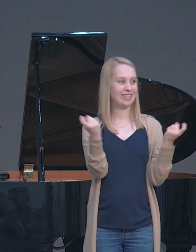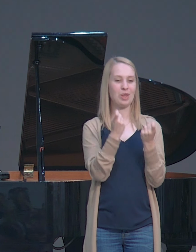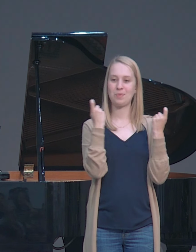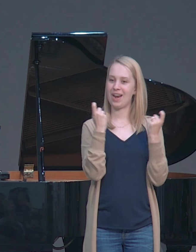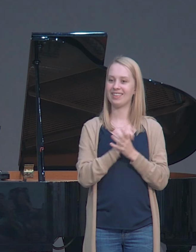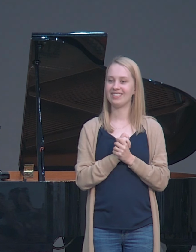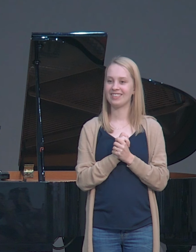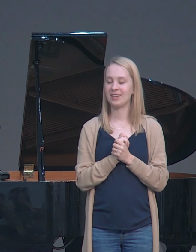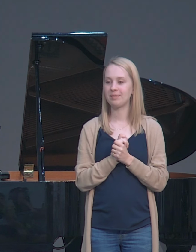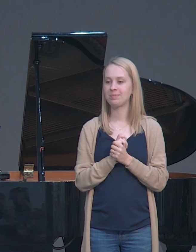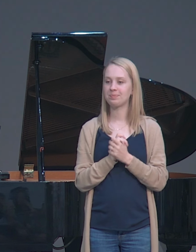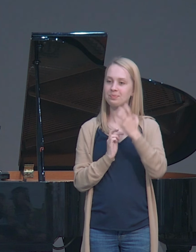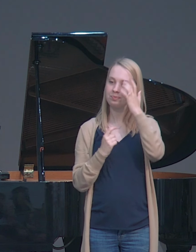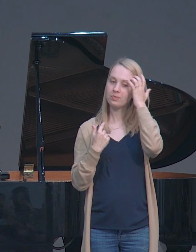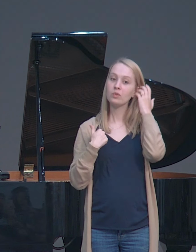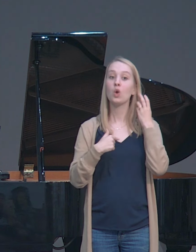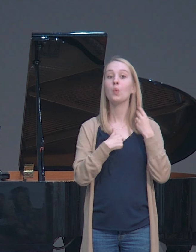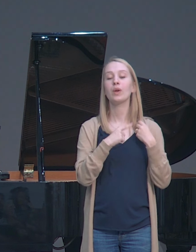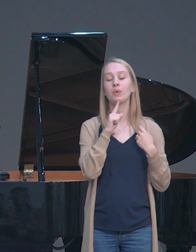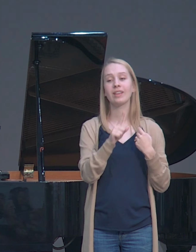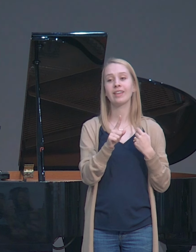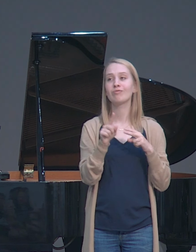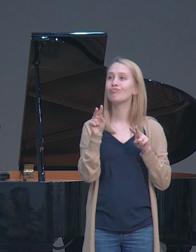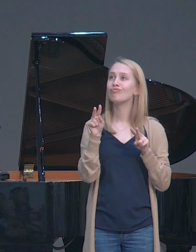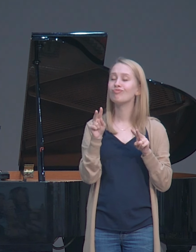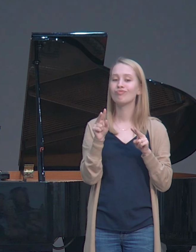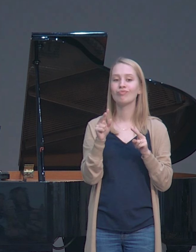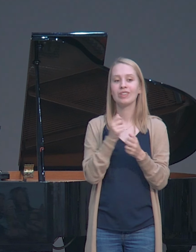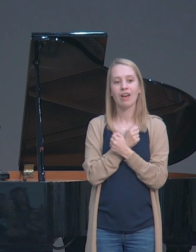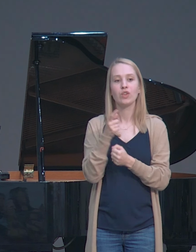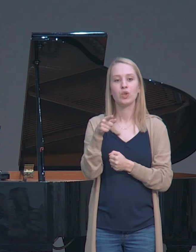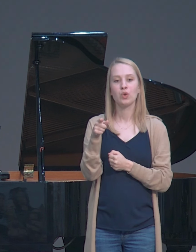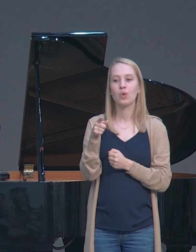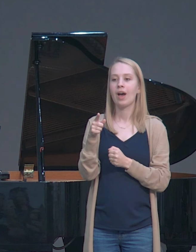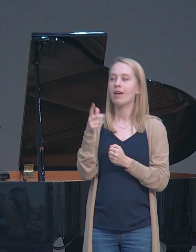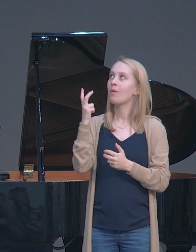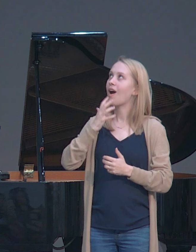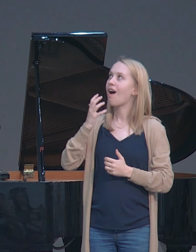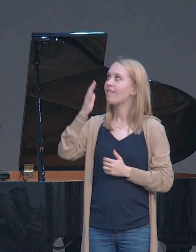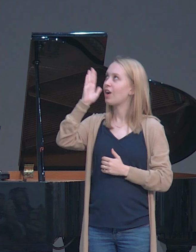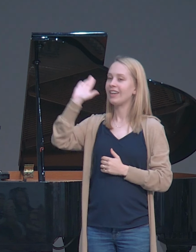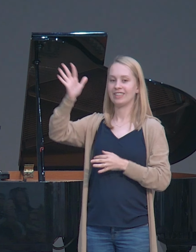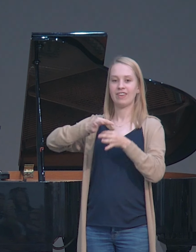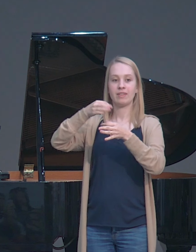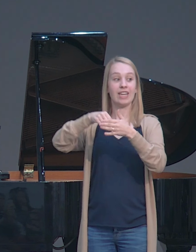certainly, we admire you and are in awe of God's faithfulness in your life.